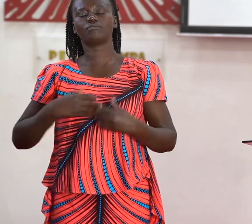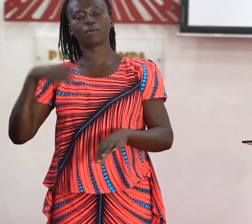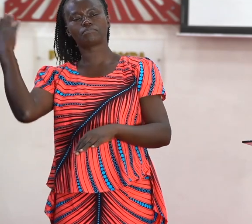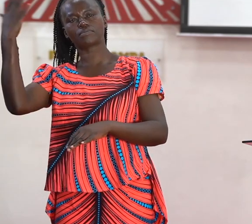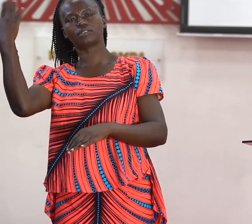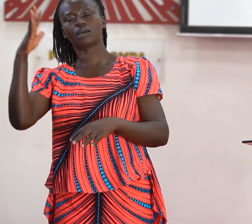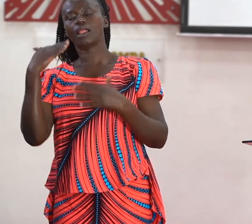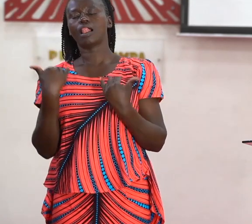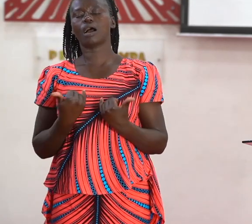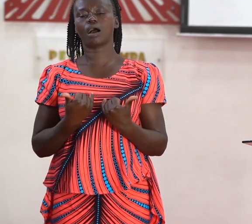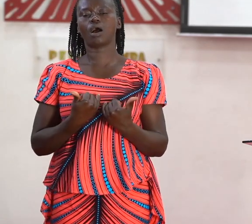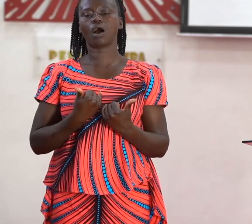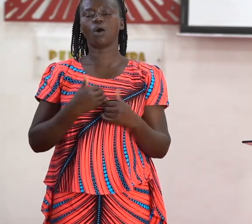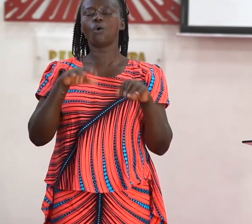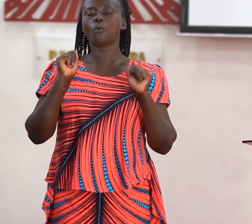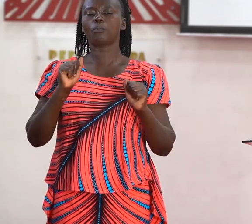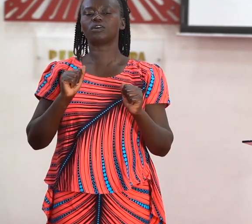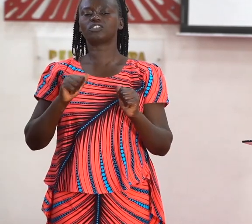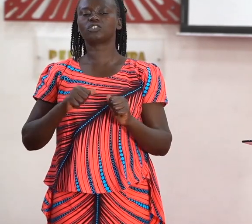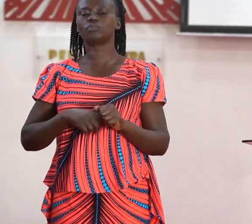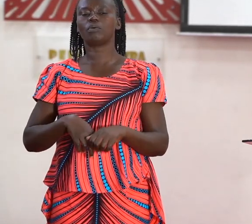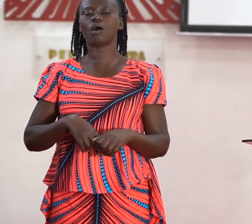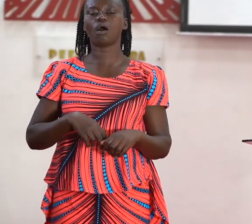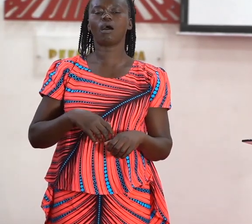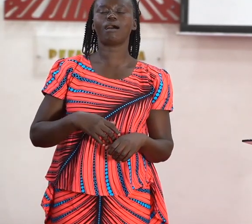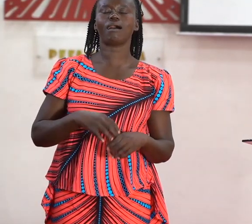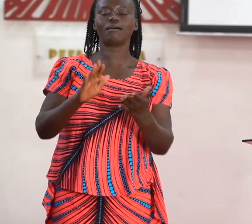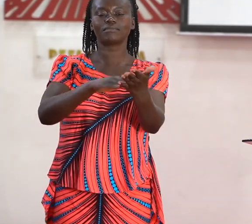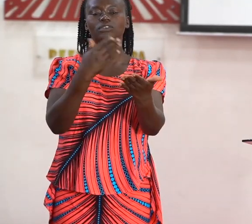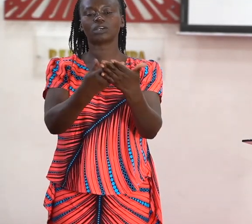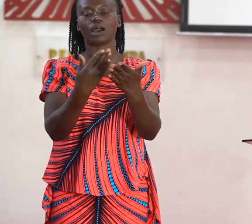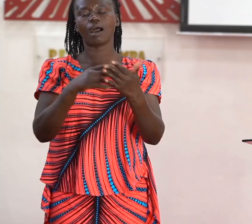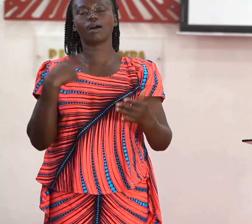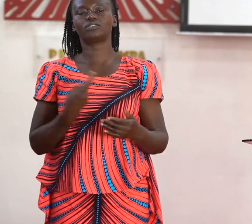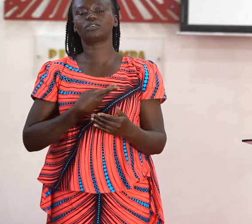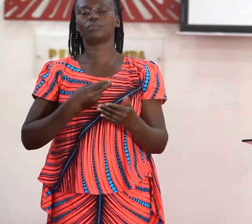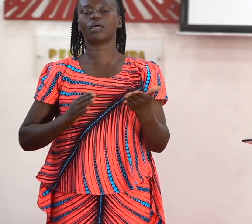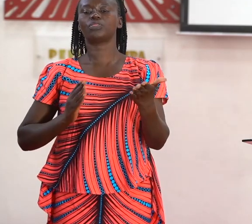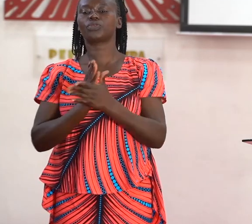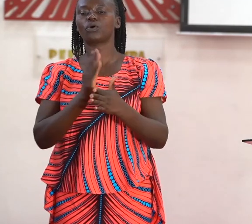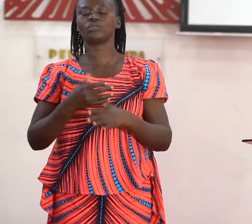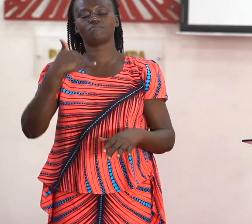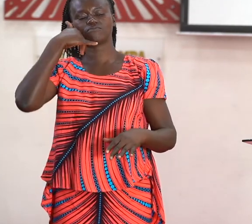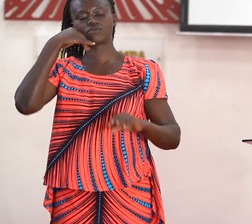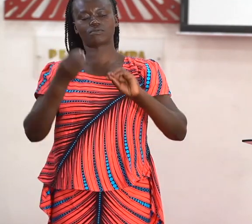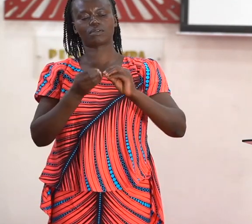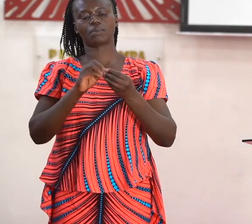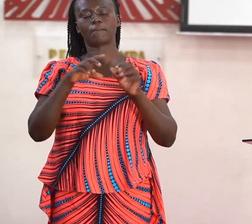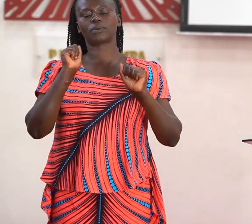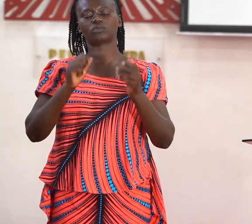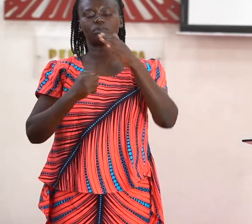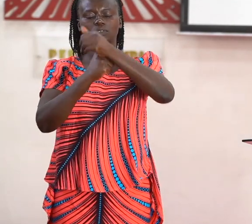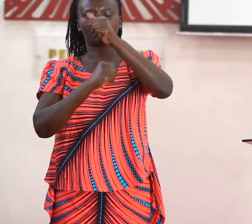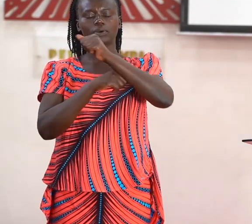so you can reach us through the phone numbers that are down on your screen. And also you can support